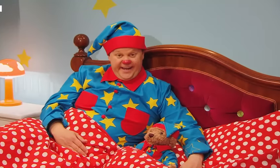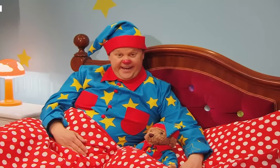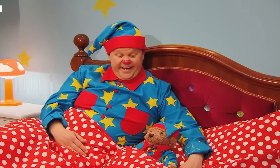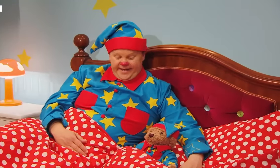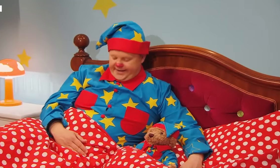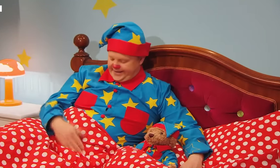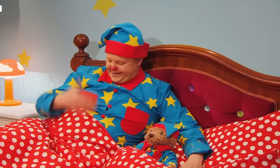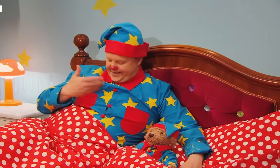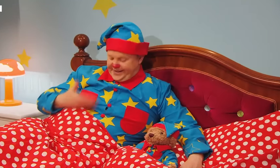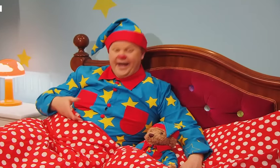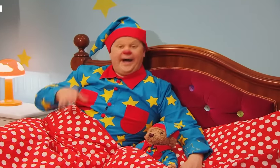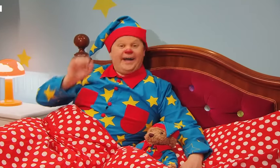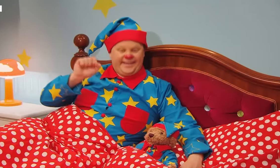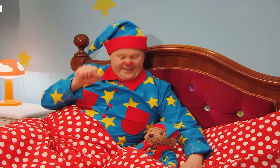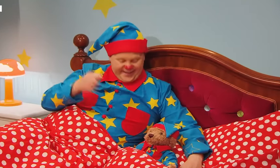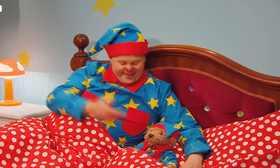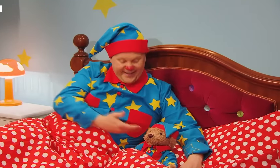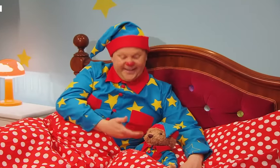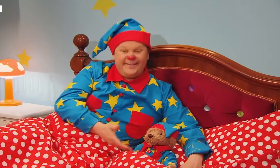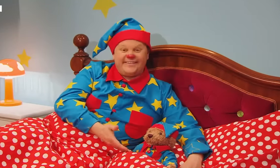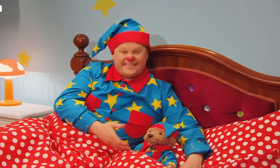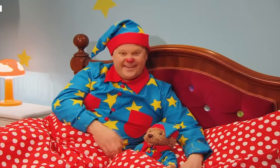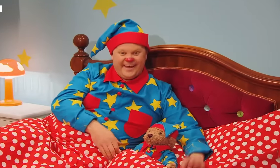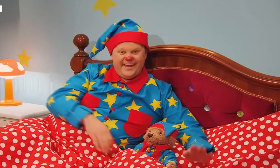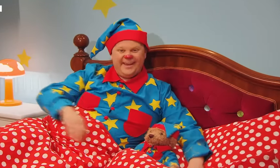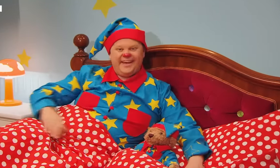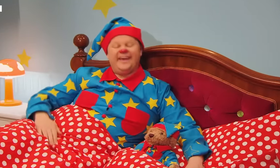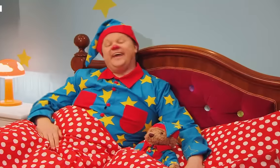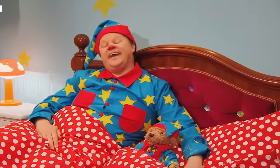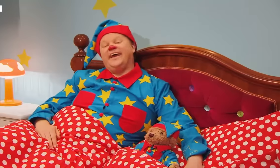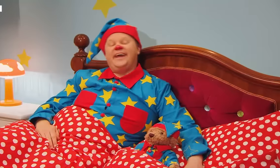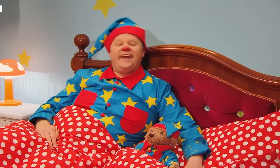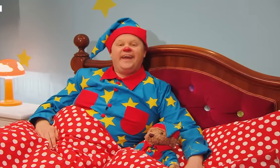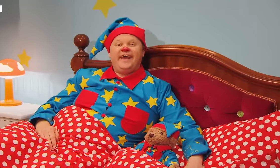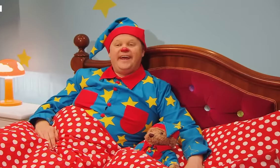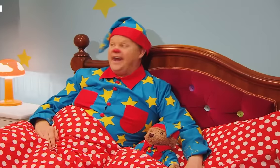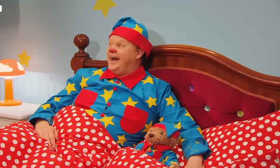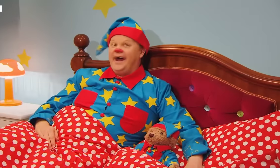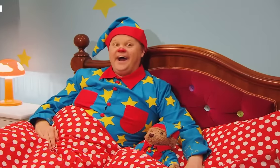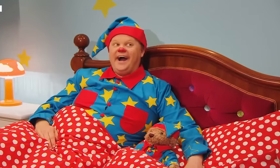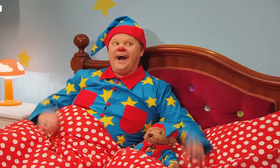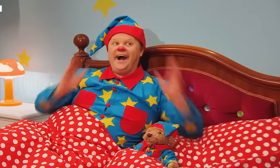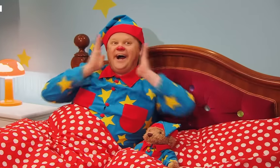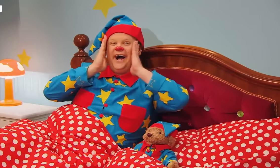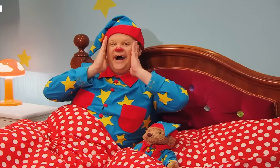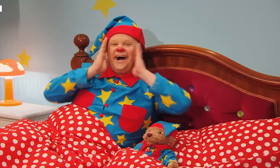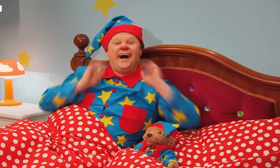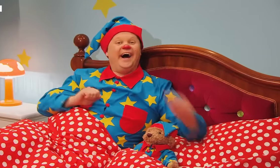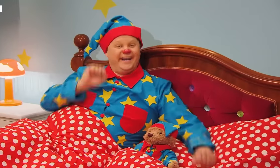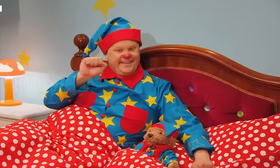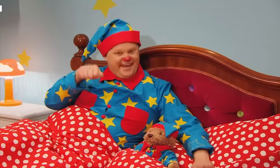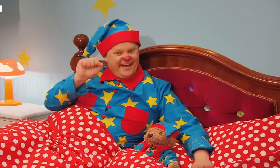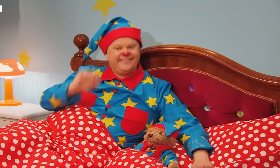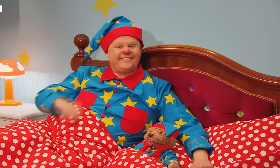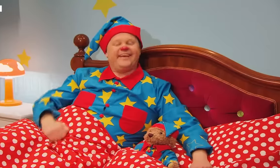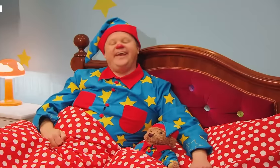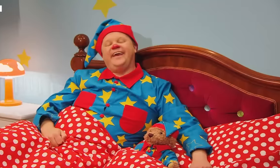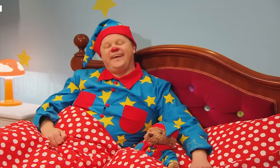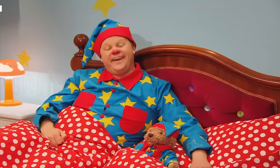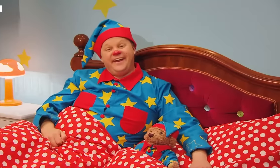on, Mr. Tumble? Yes. Have you washed your face, Mr. Tumble? Yes. Have you